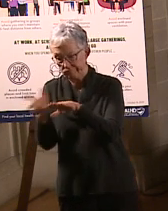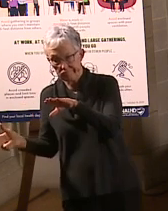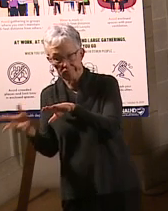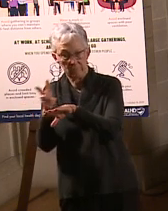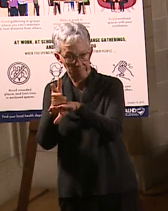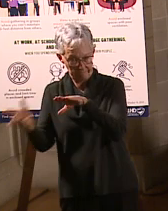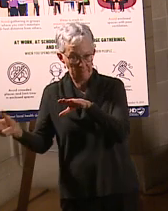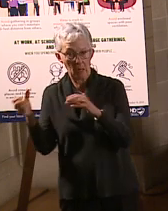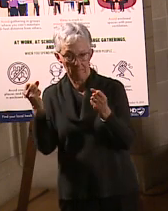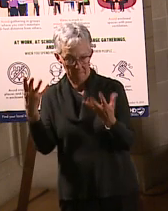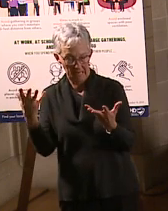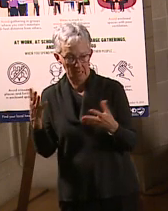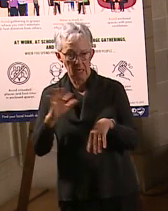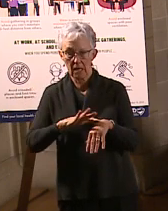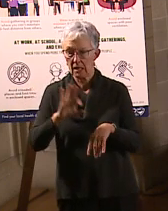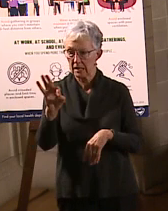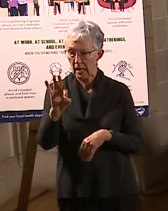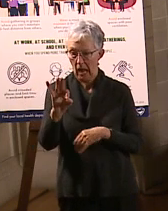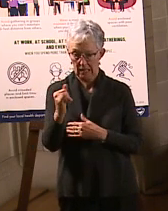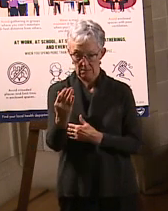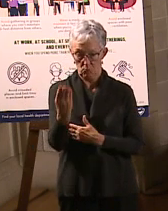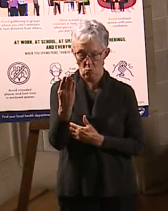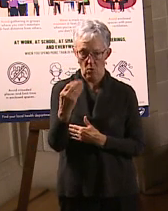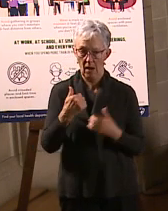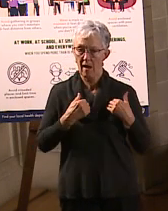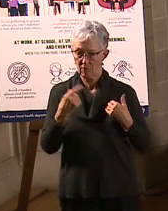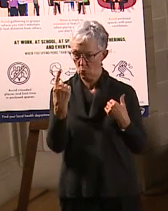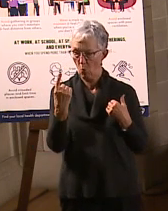had one motor vehicle crash.